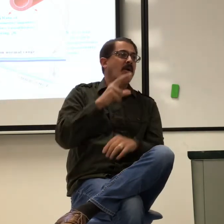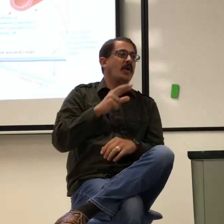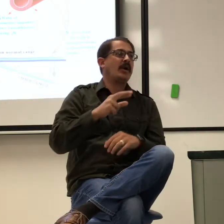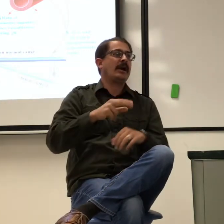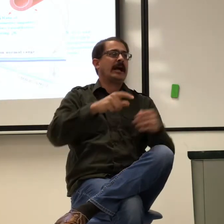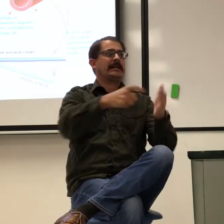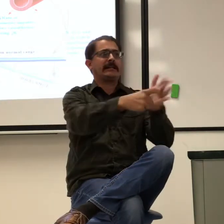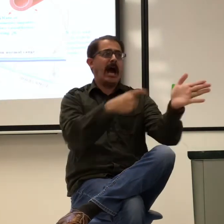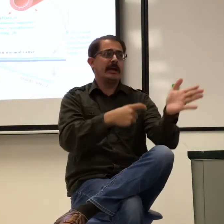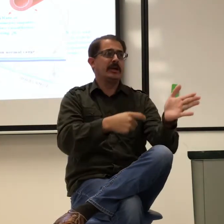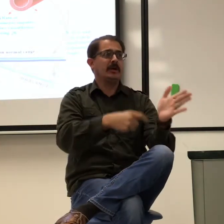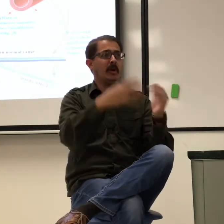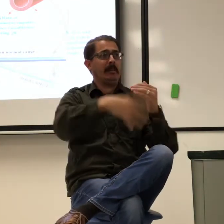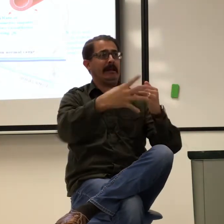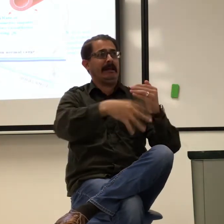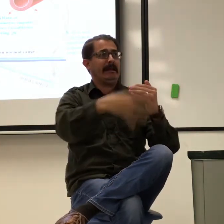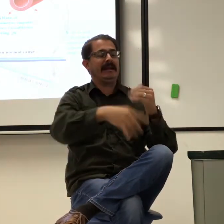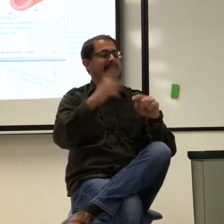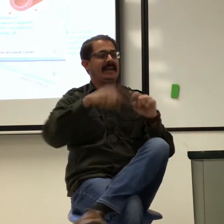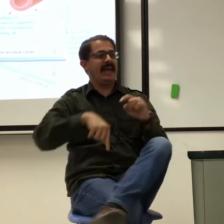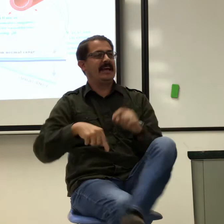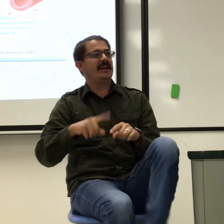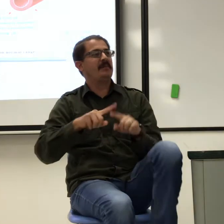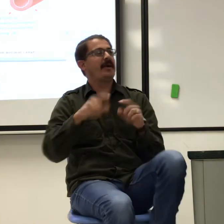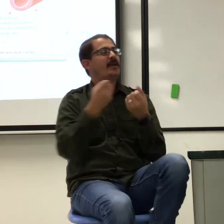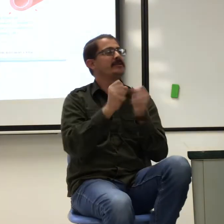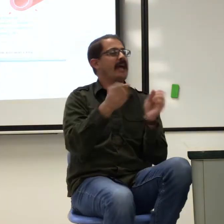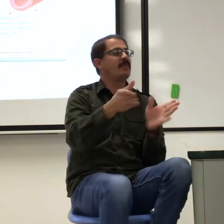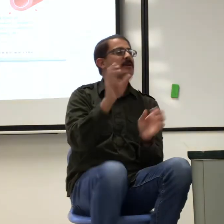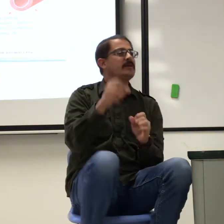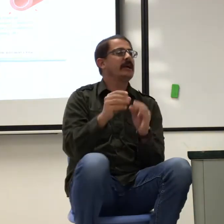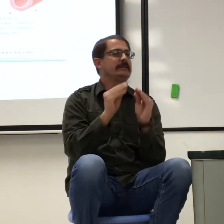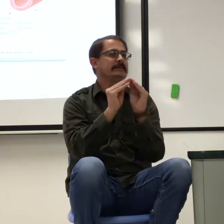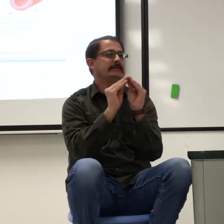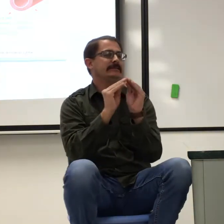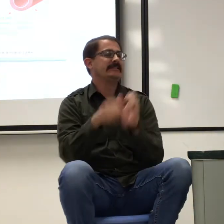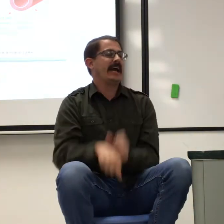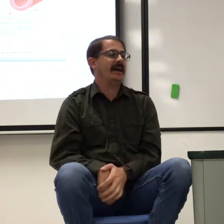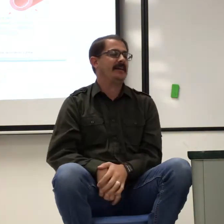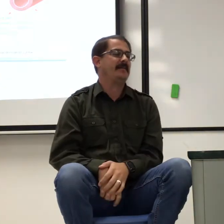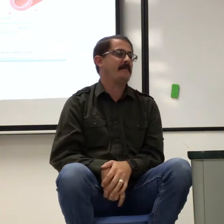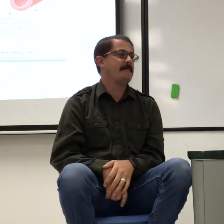you, right? I mean, but there are safe ways that we can operate in the lab.